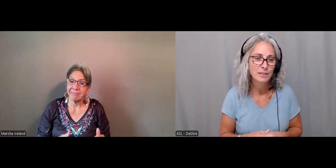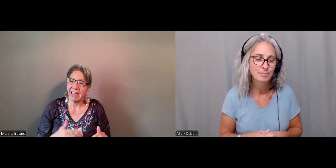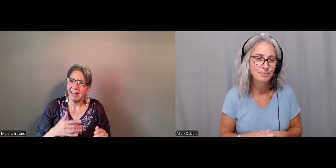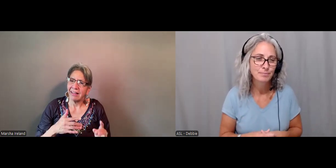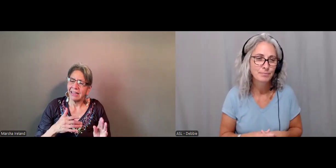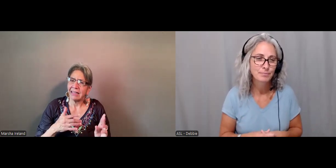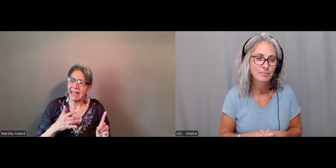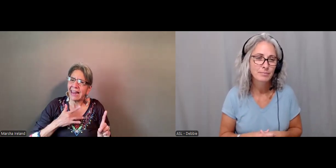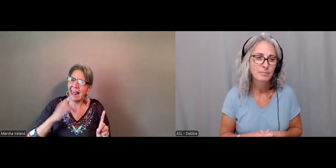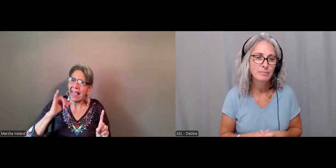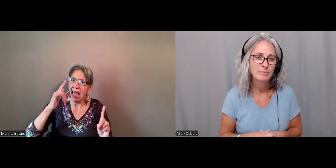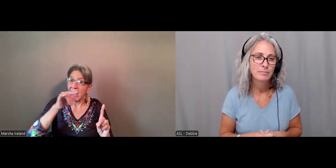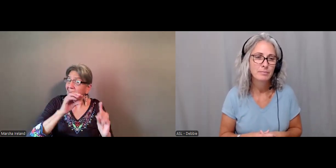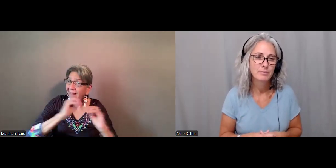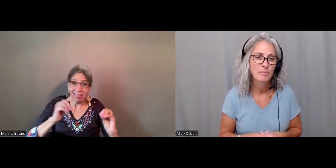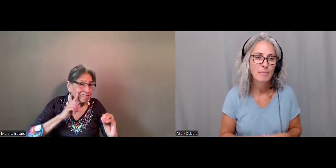talk.